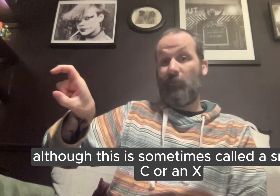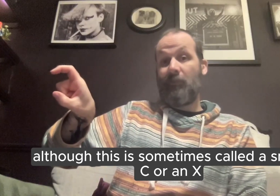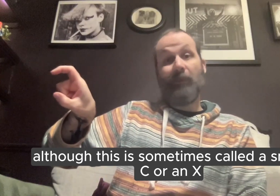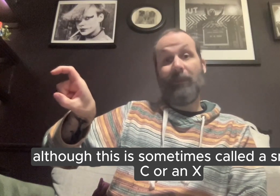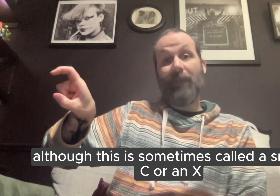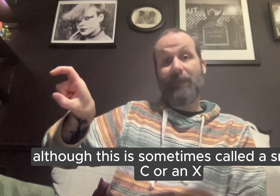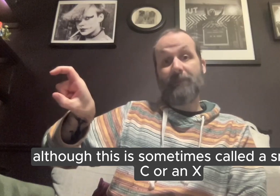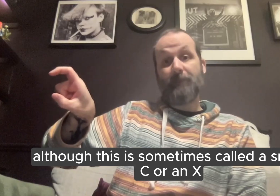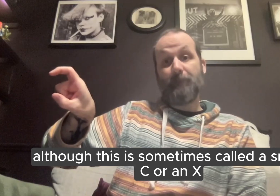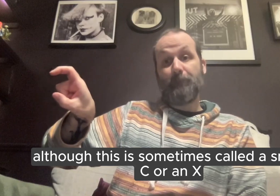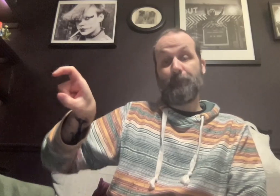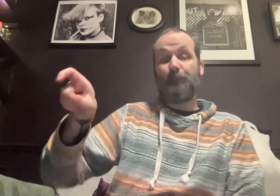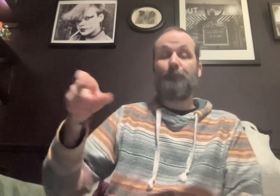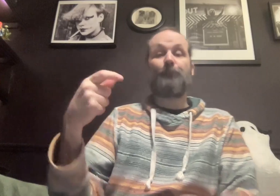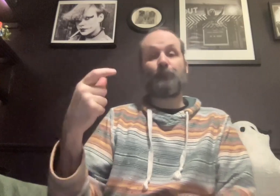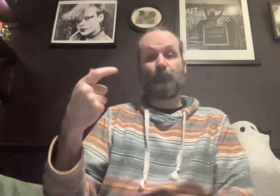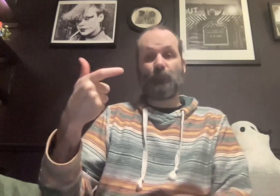or an X.